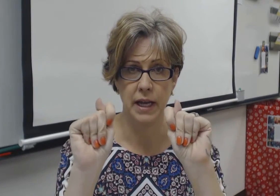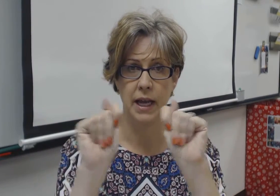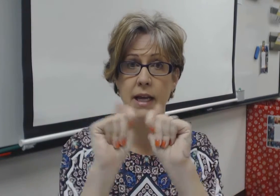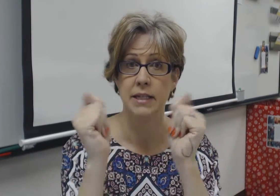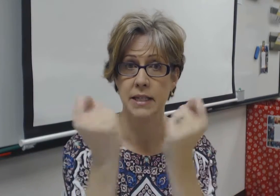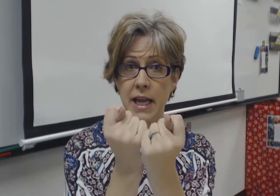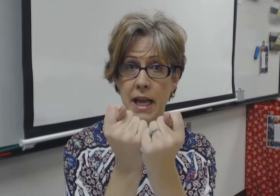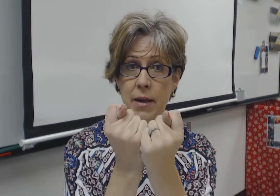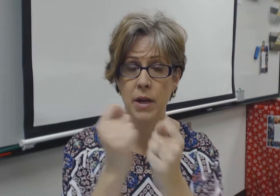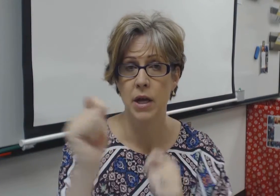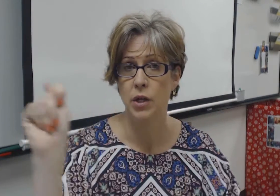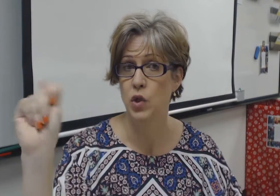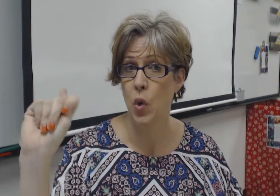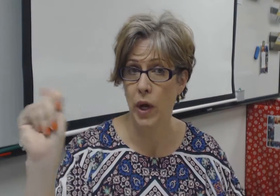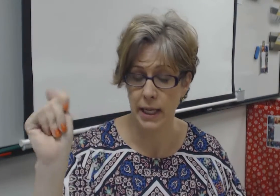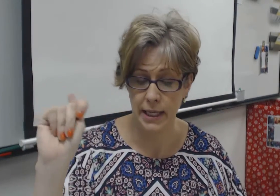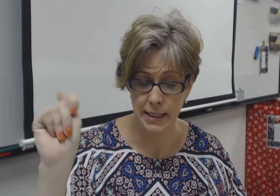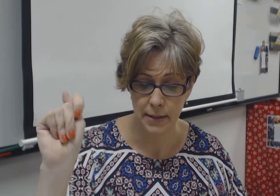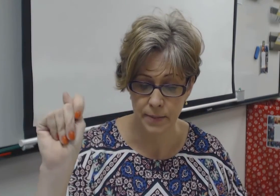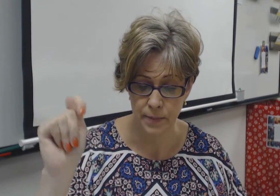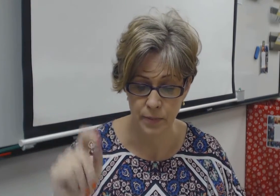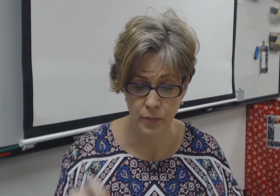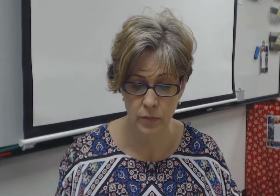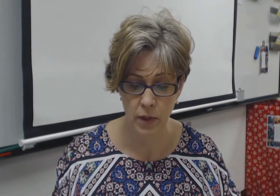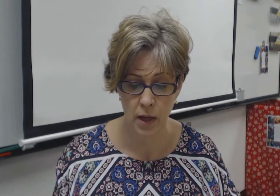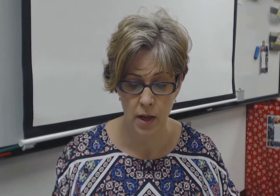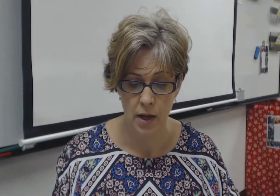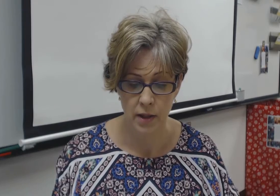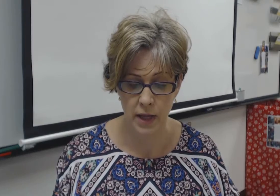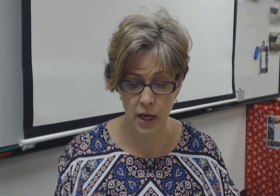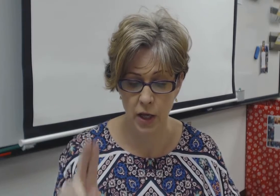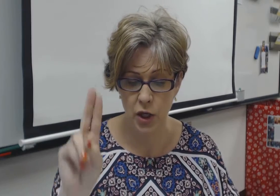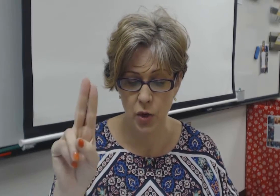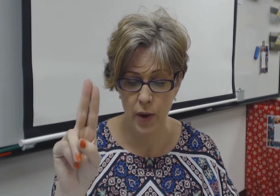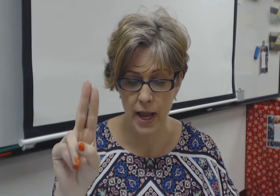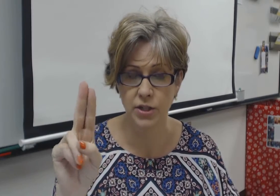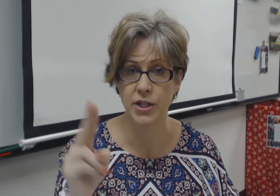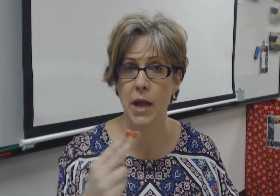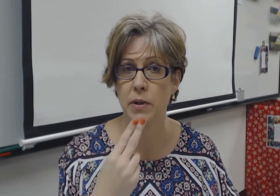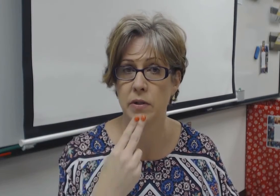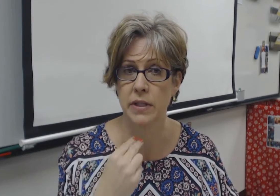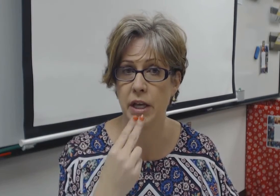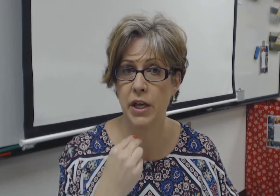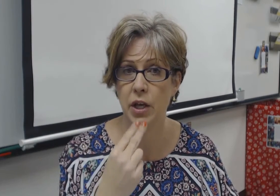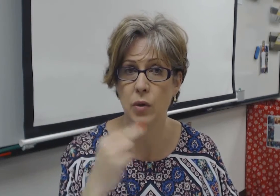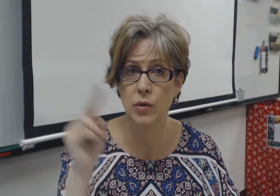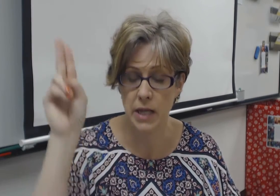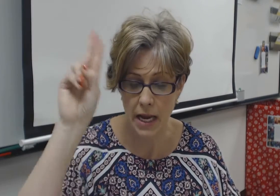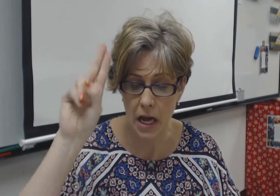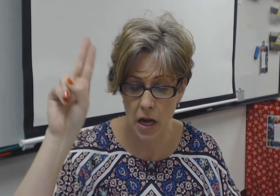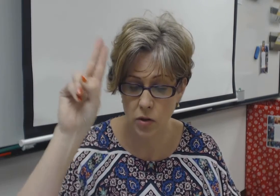see team, toilet. The U hand shape, you'll see cute and